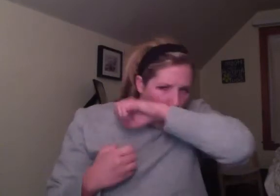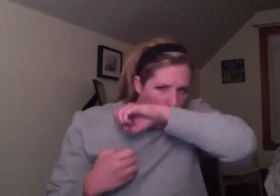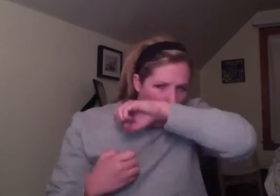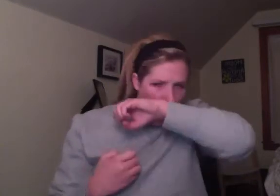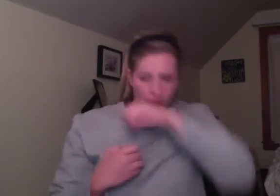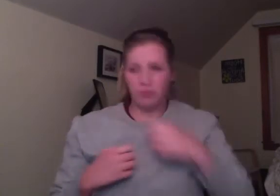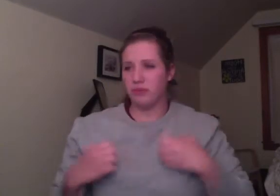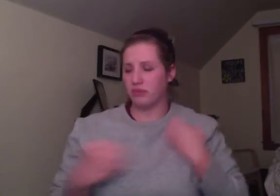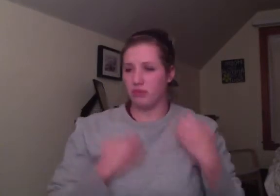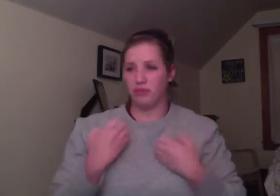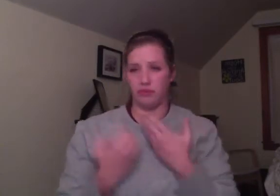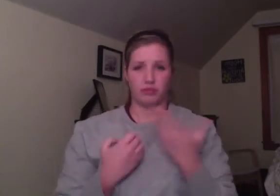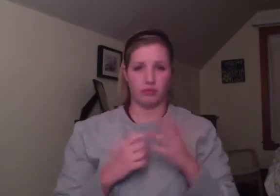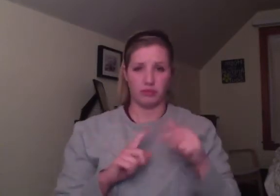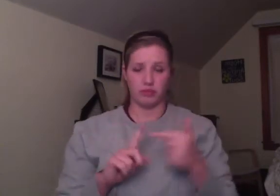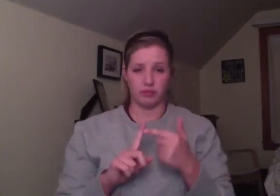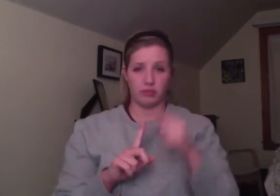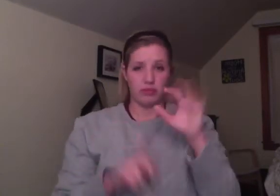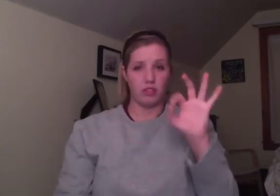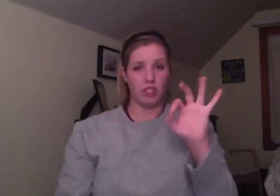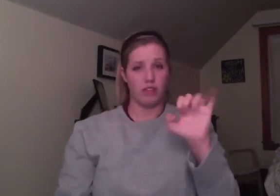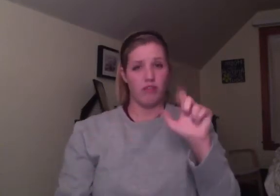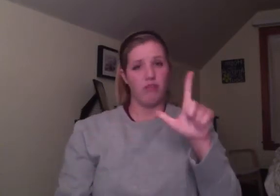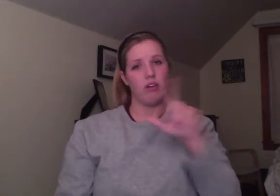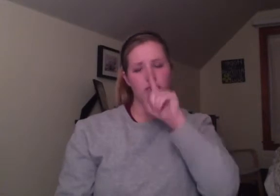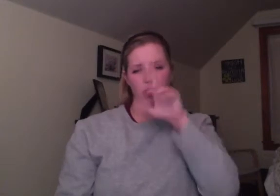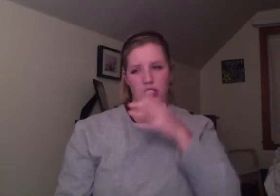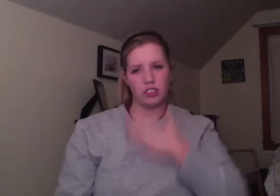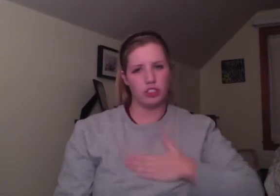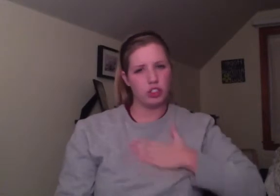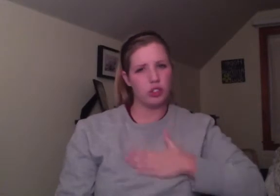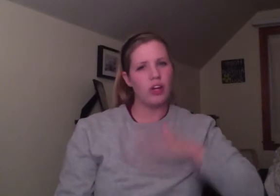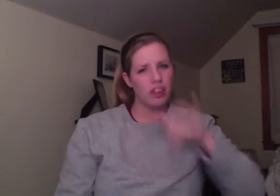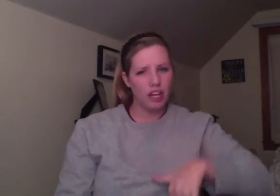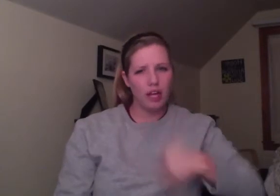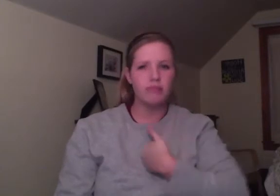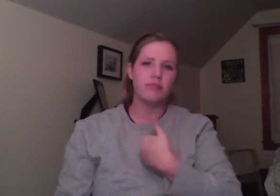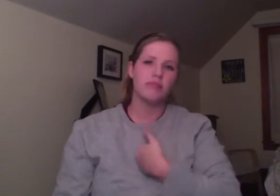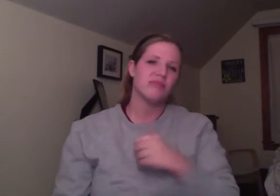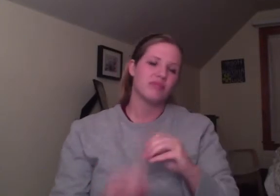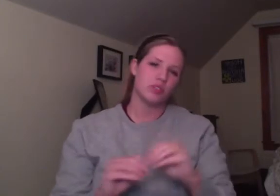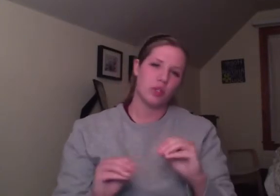grain, if that's what I'm going for in my photograph, and I just really like the whole feel of